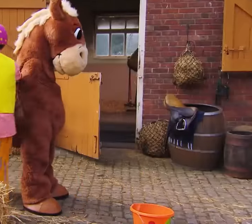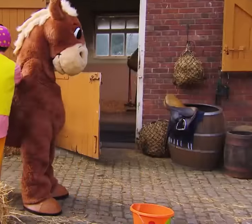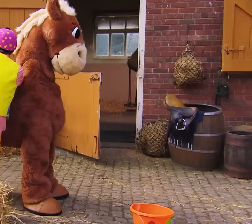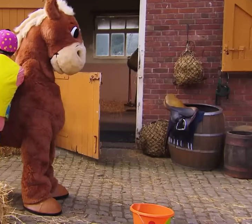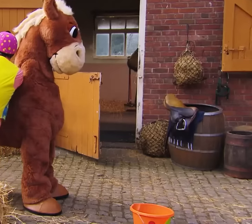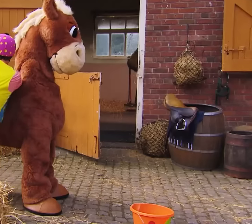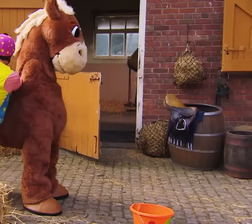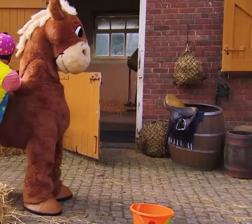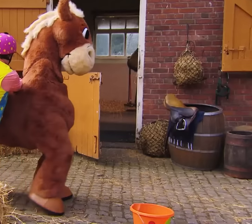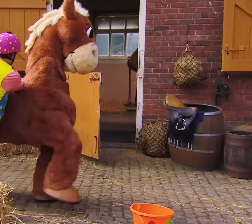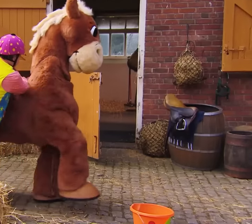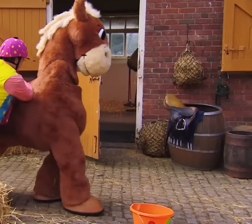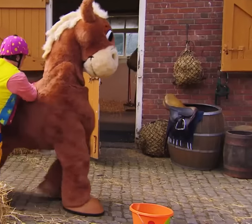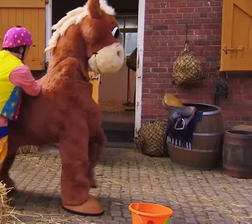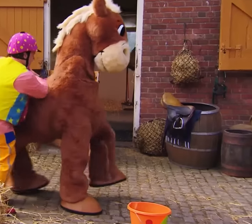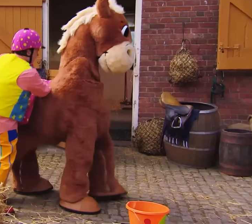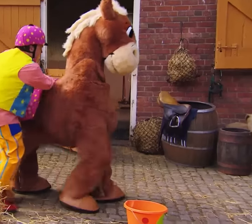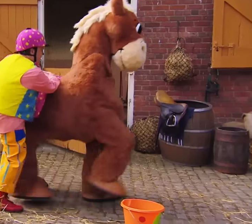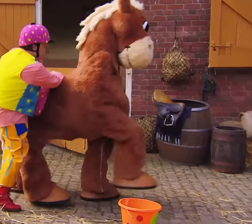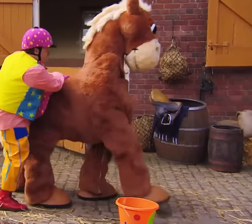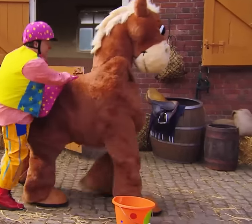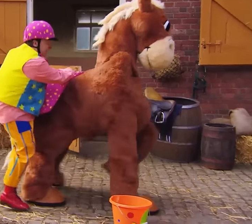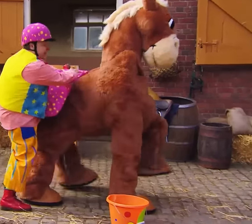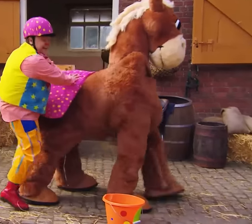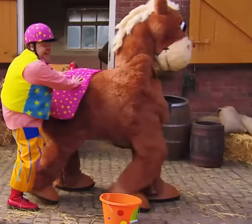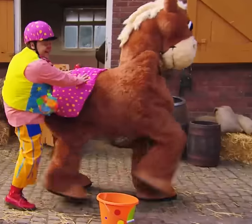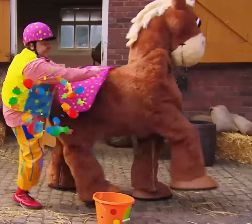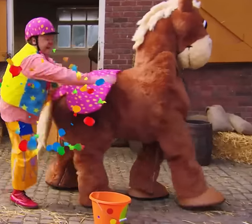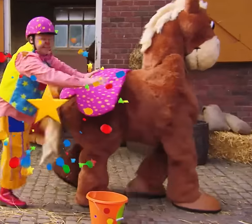Spotty. Wait, no, where are you going? No, wait.